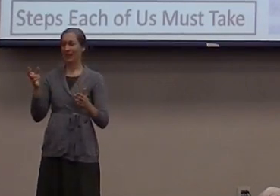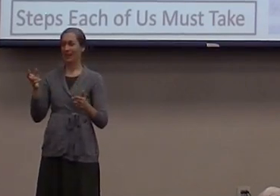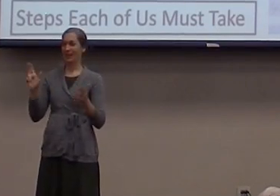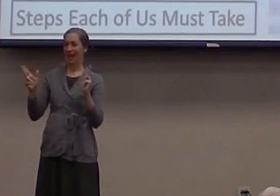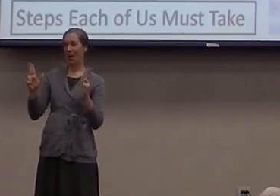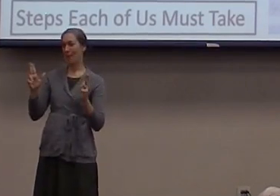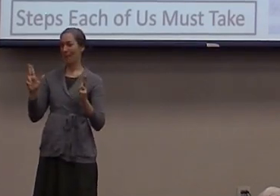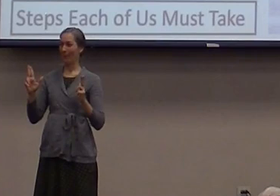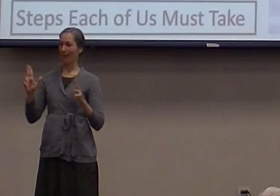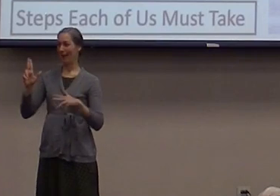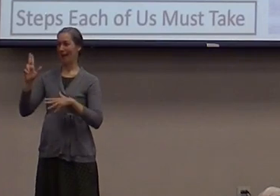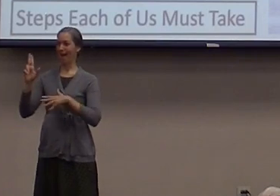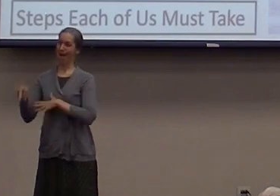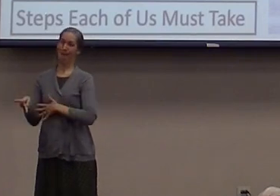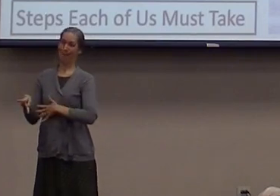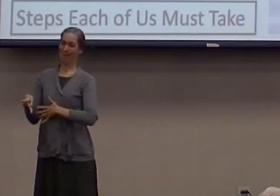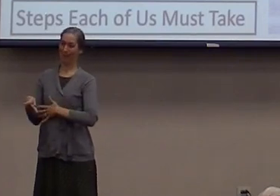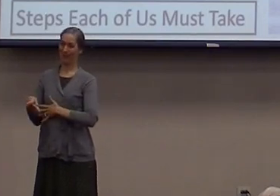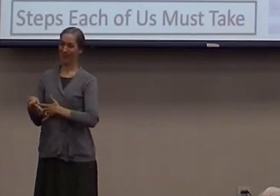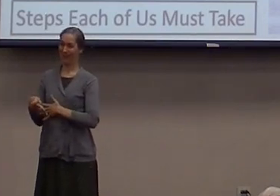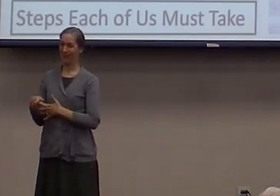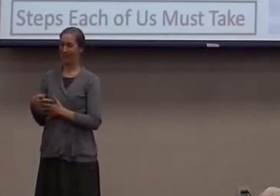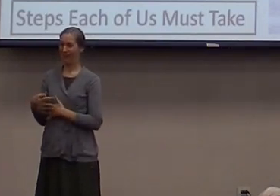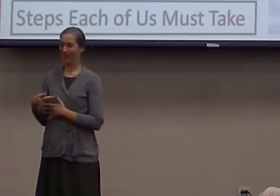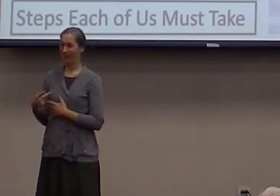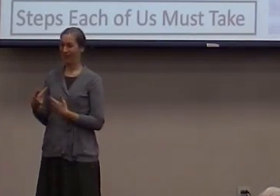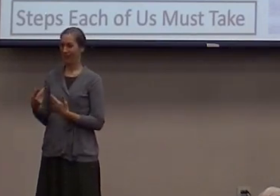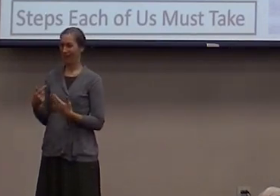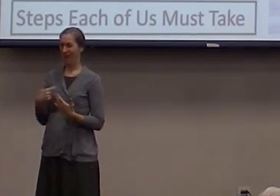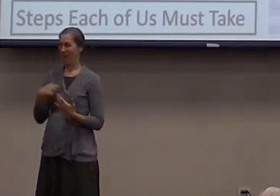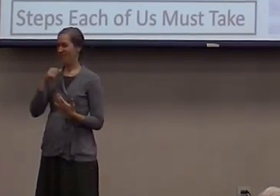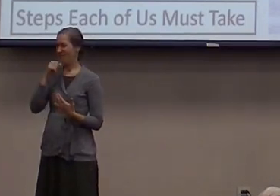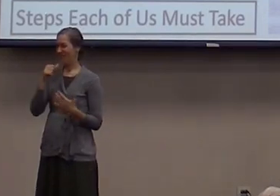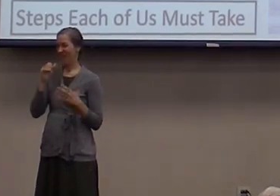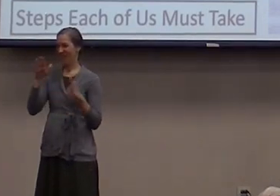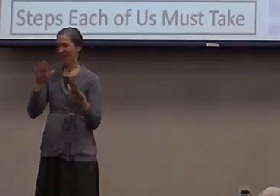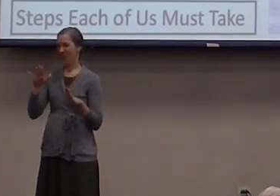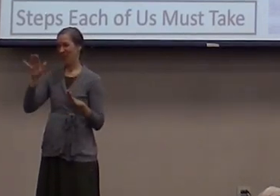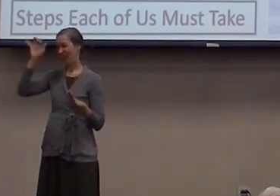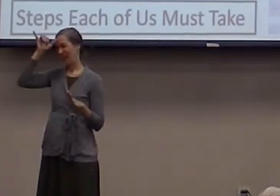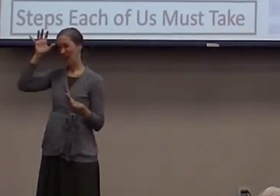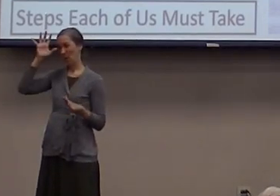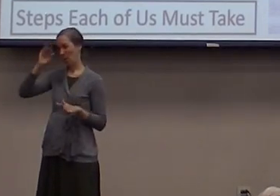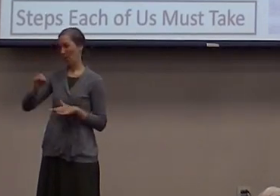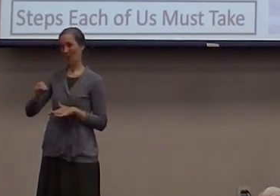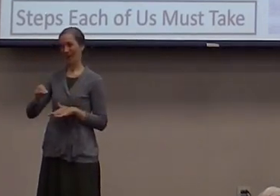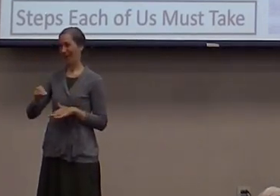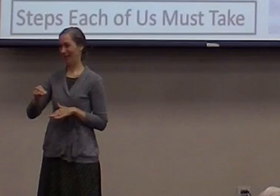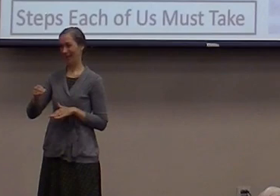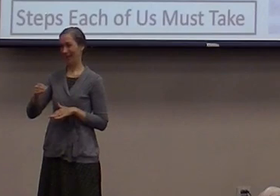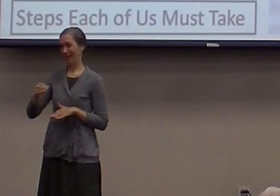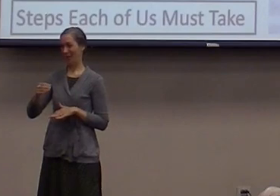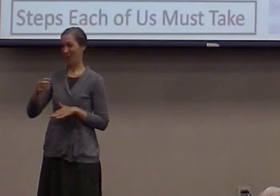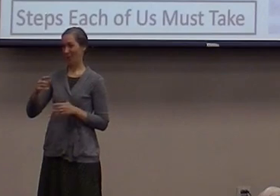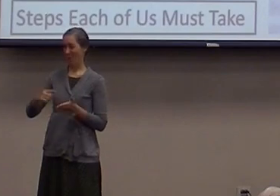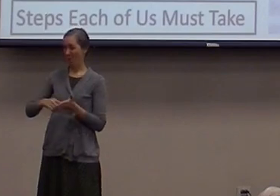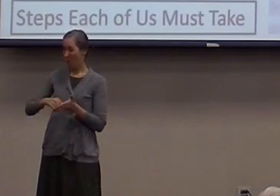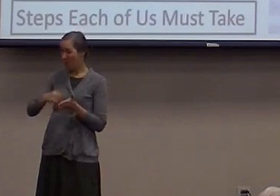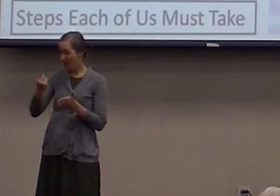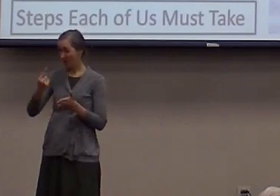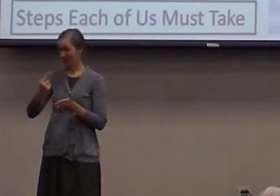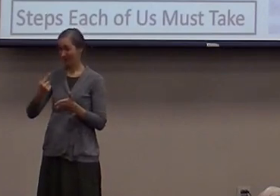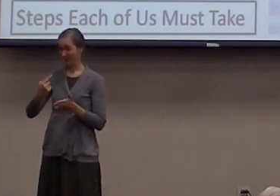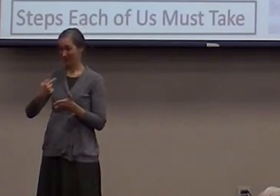Cowboy up. I'm not a great cowboy. I rode a bull once for